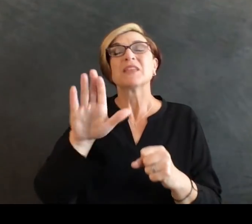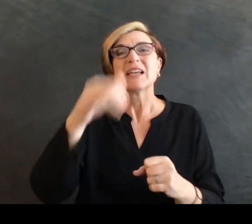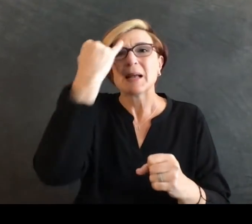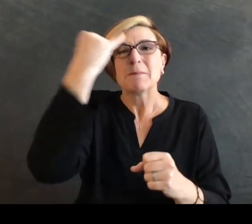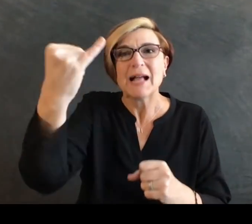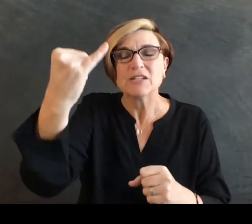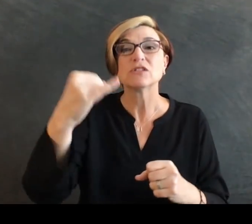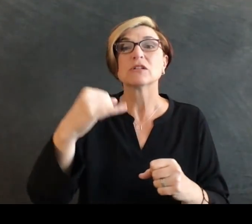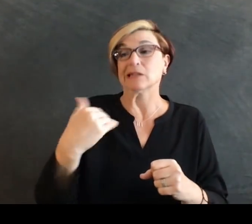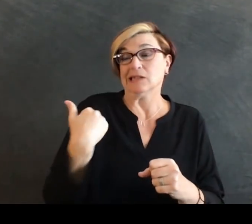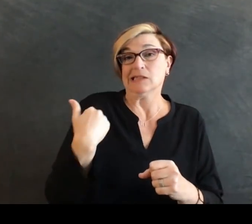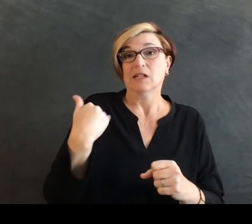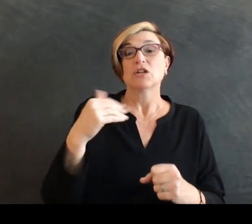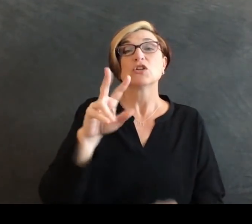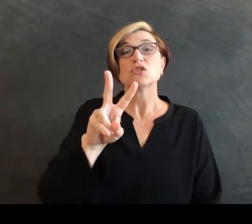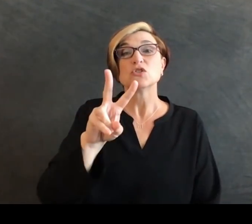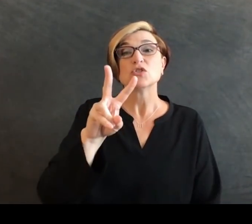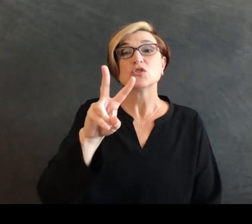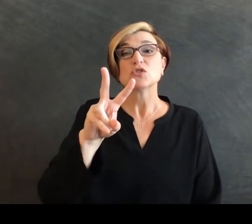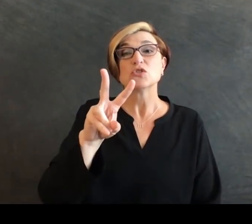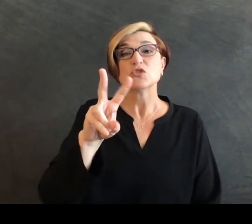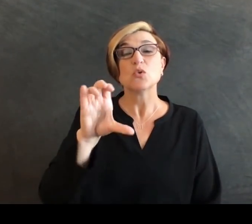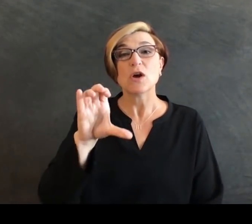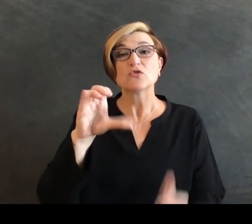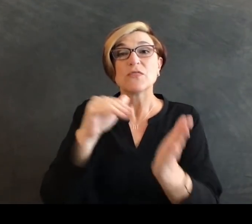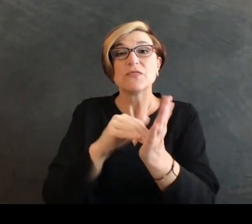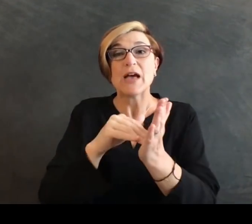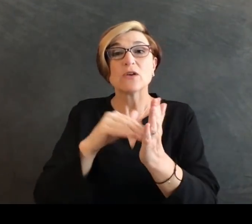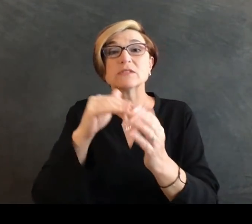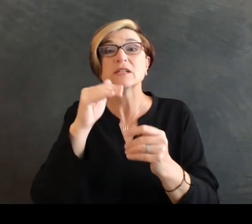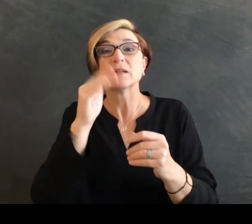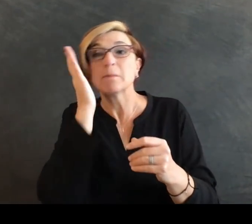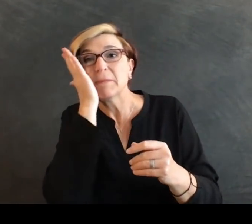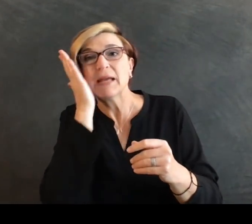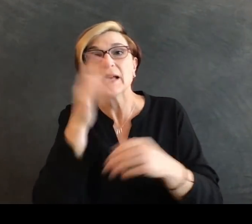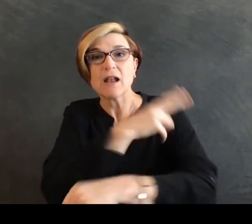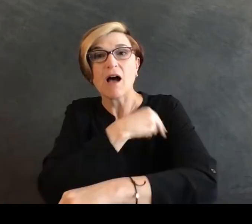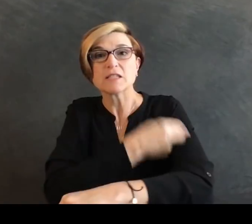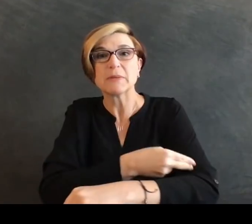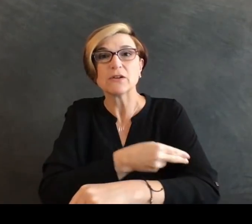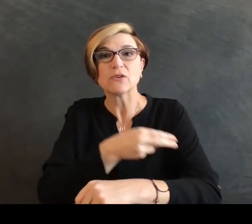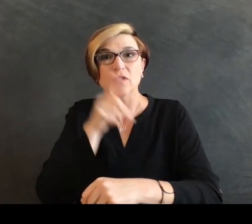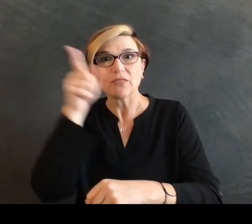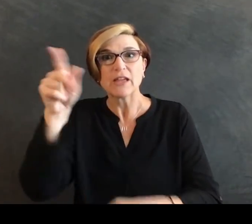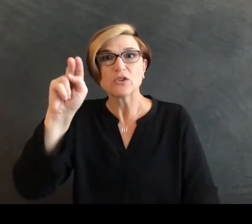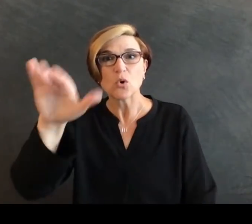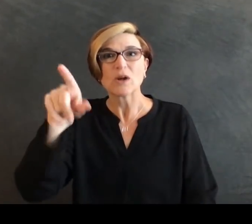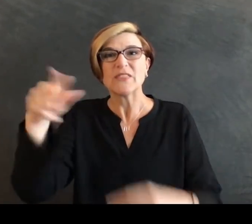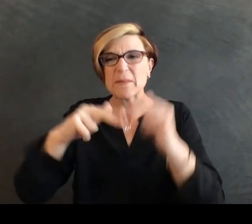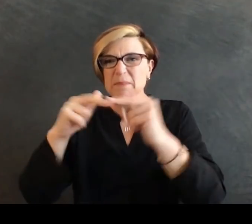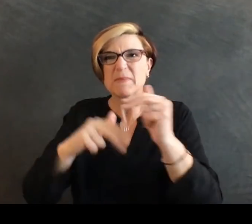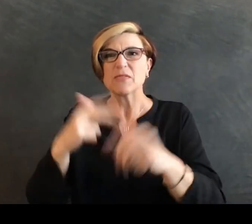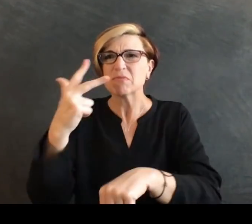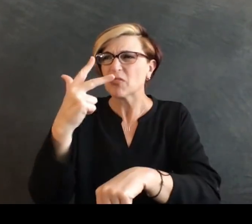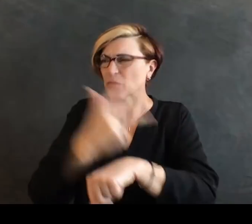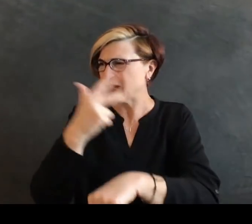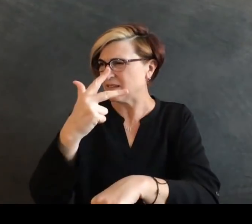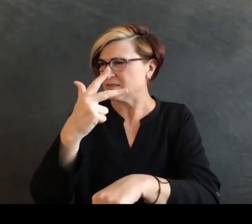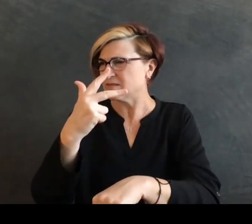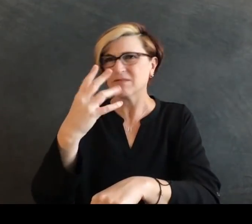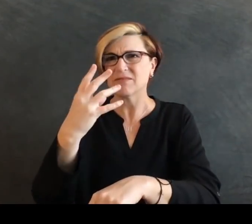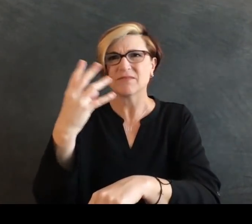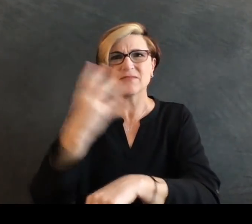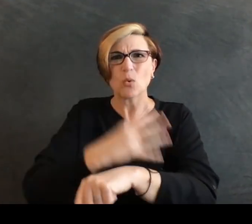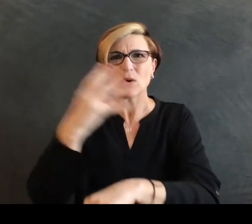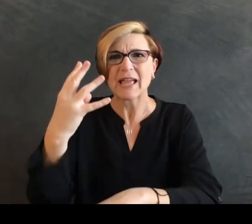2,900-bed hospital in New York in just about 3 days, maybe 4 days. And the whole